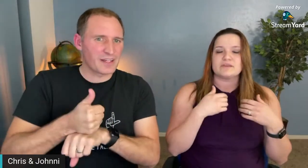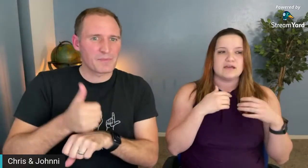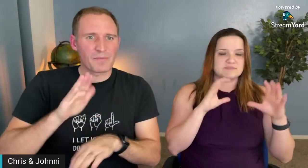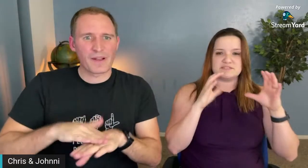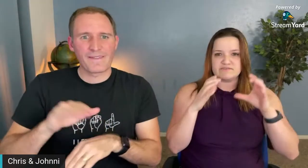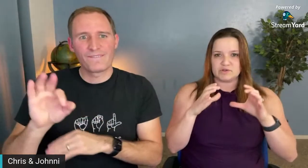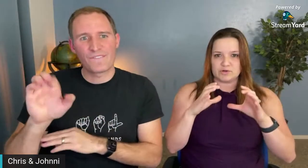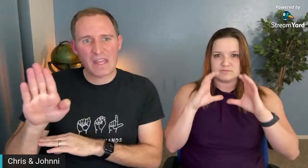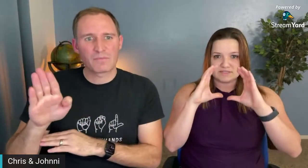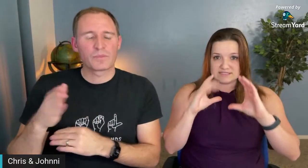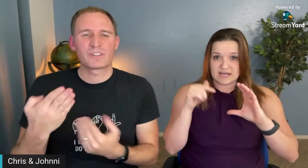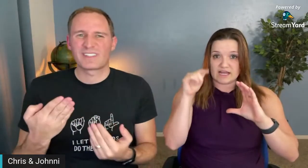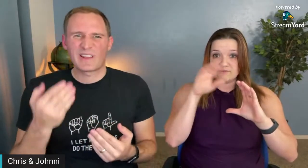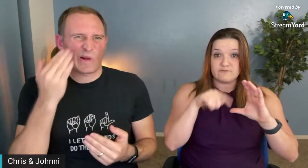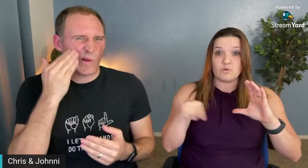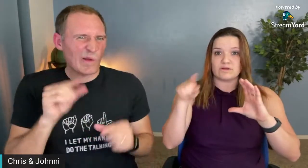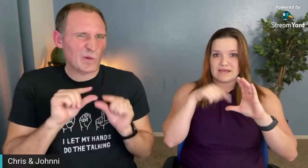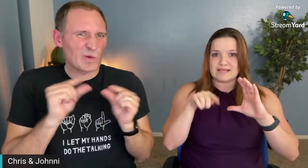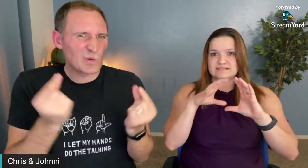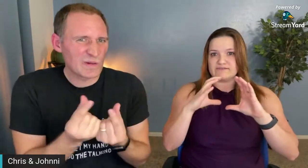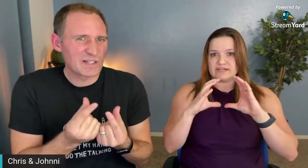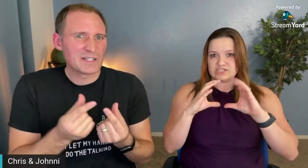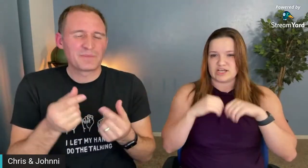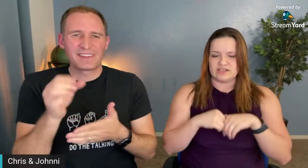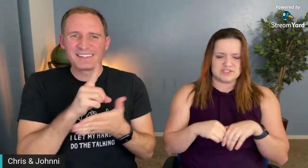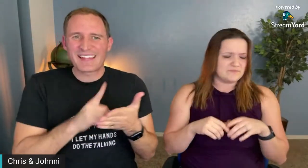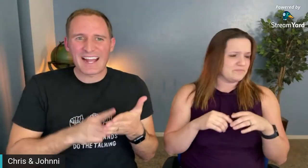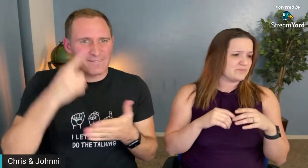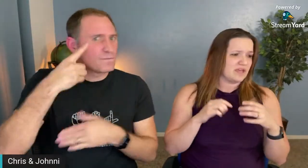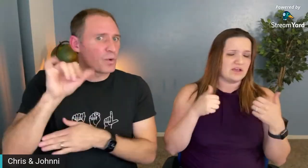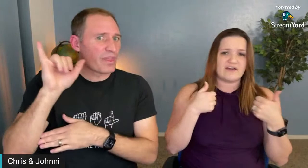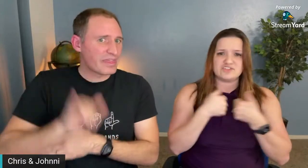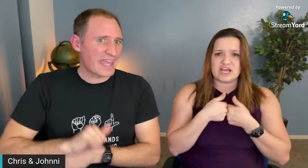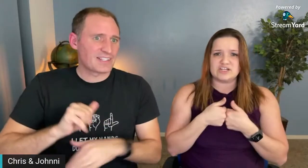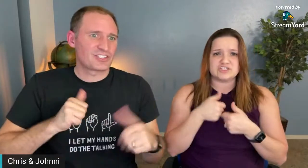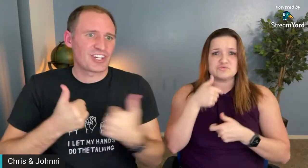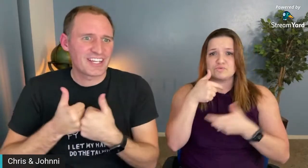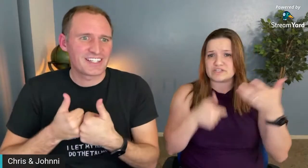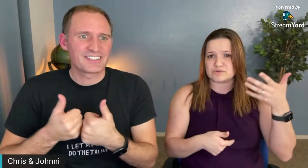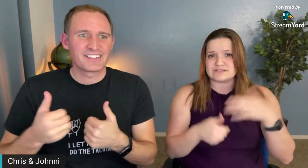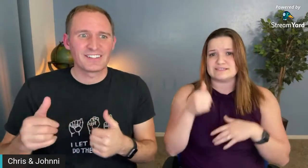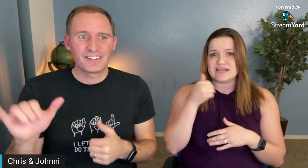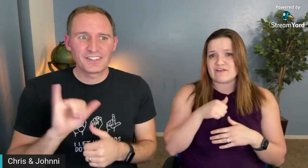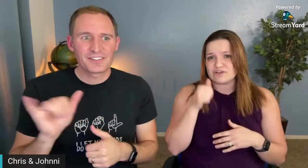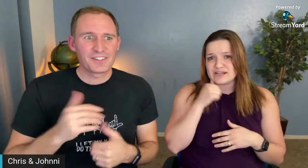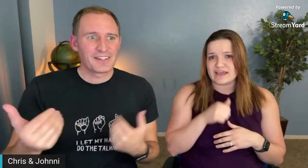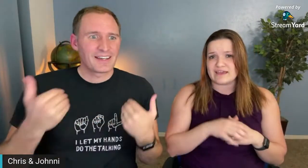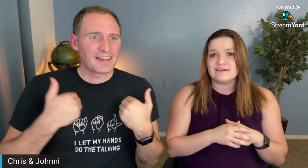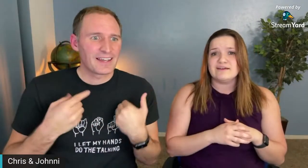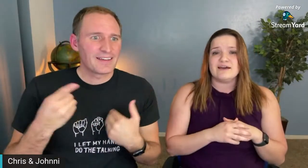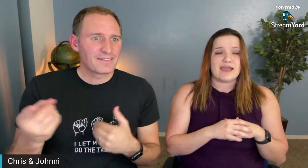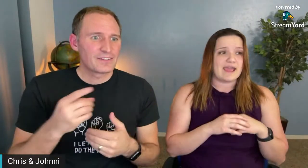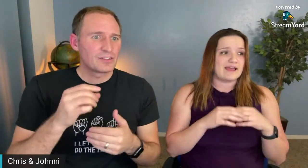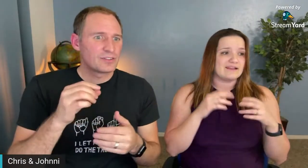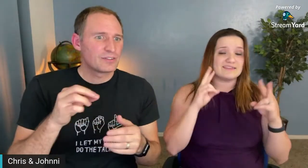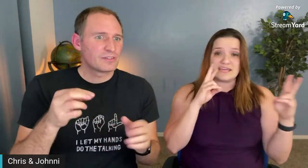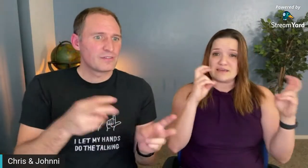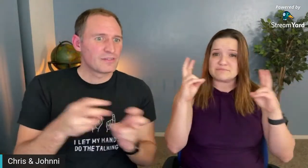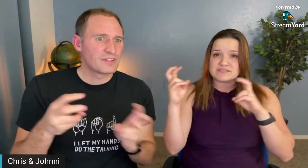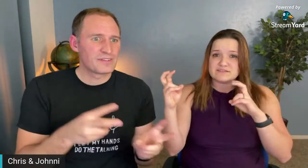a specific group designed for that 7-day challenge. He'll have challenges, resources every day, and themes.